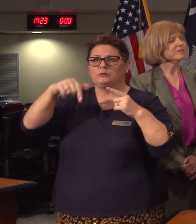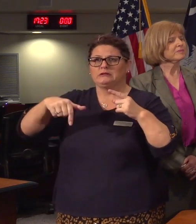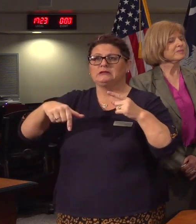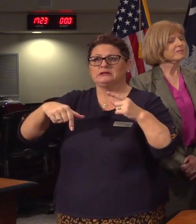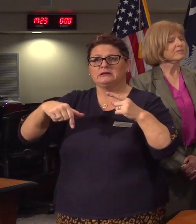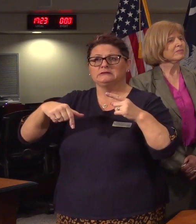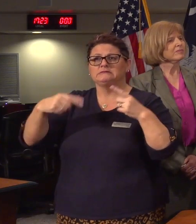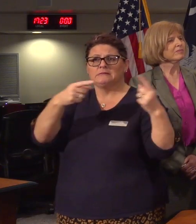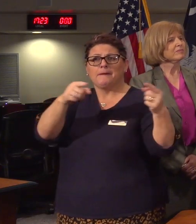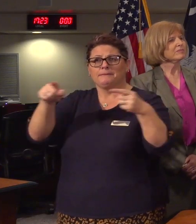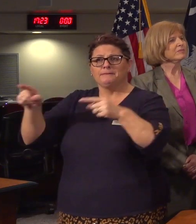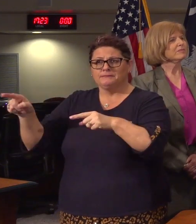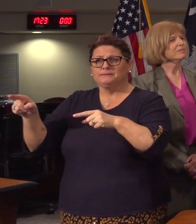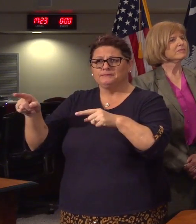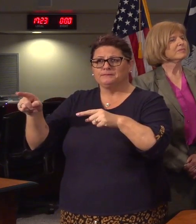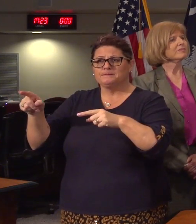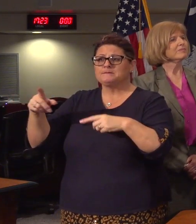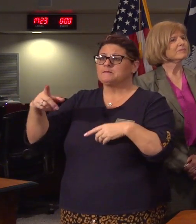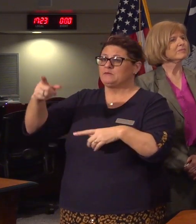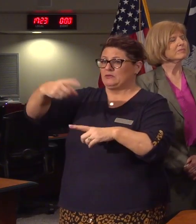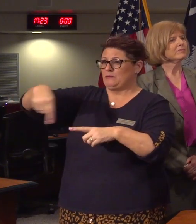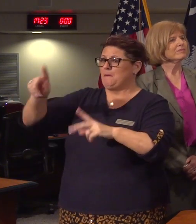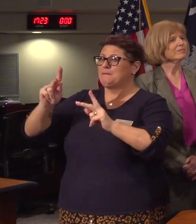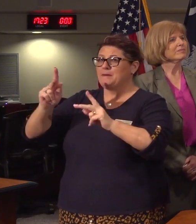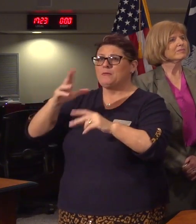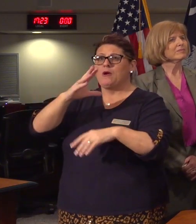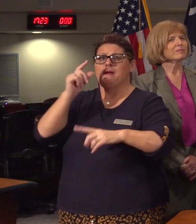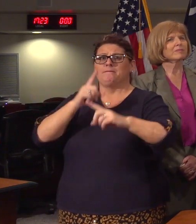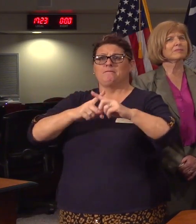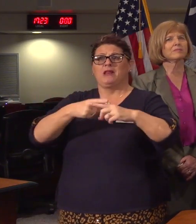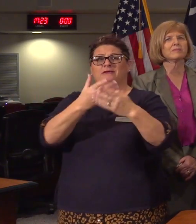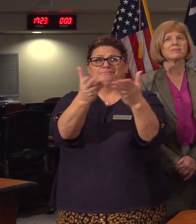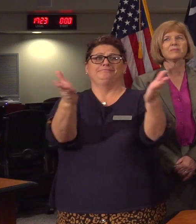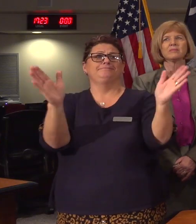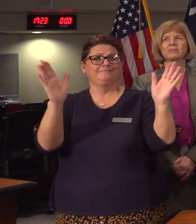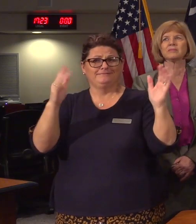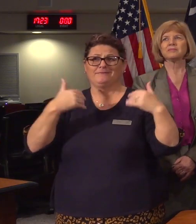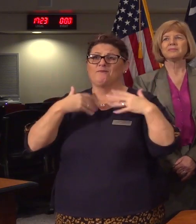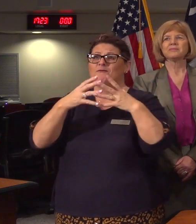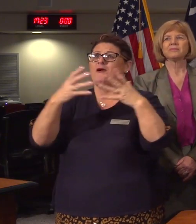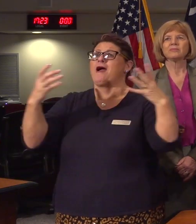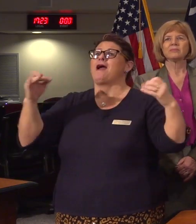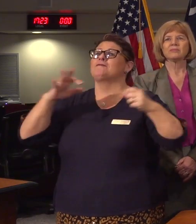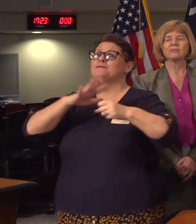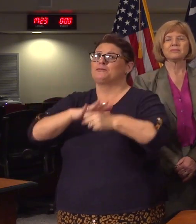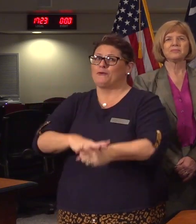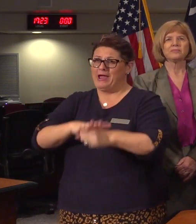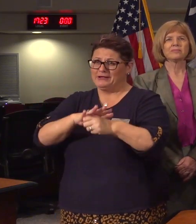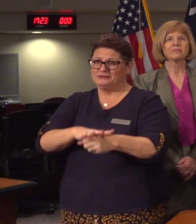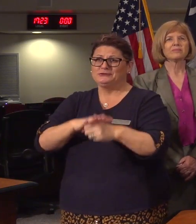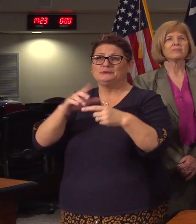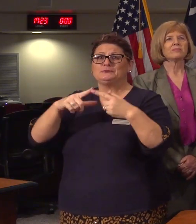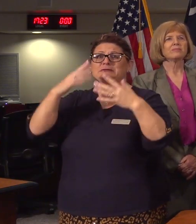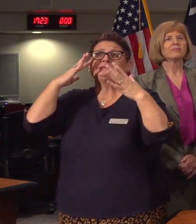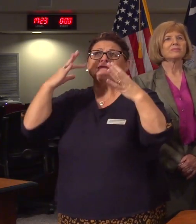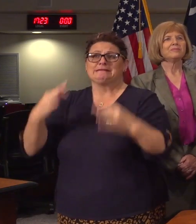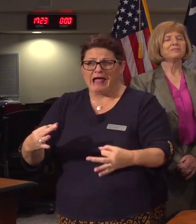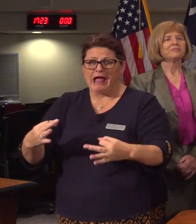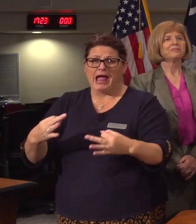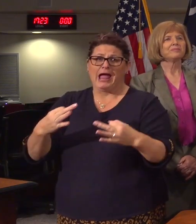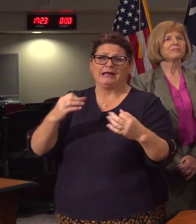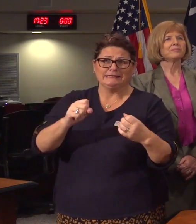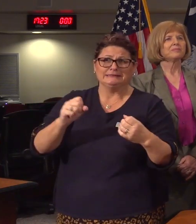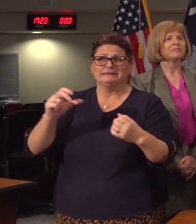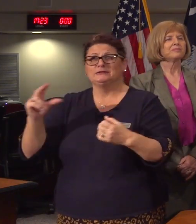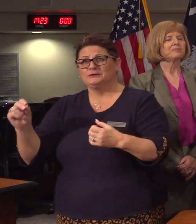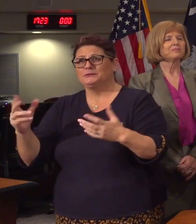know that they, like everyone, are under a tremendous amount of pressure in making their decisions. All